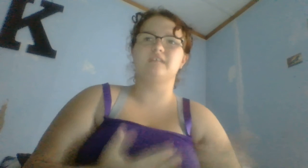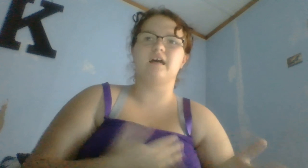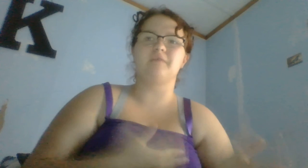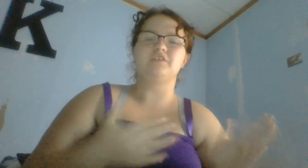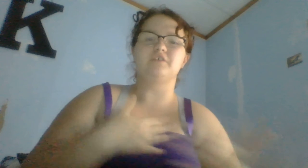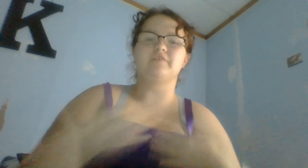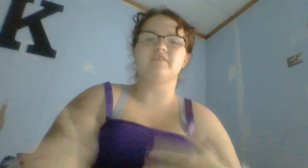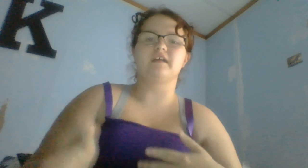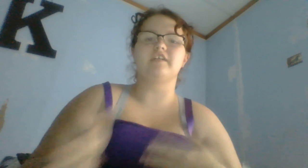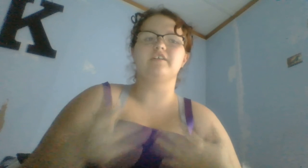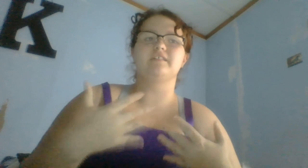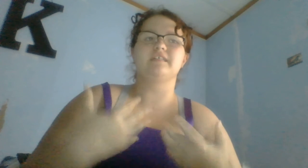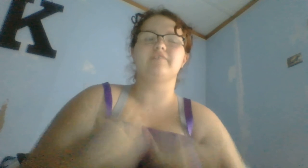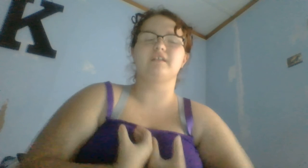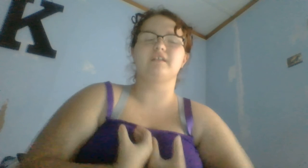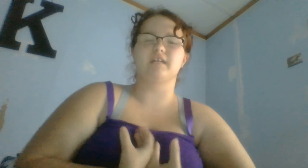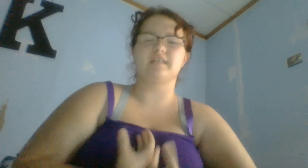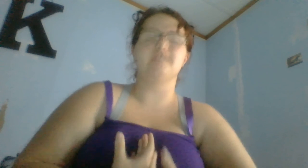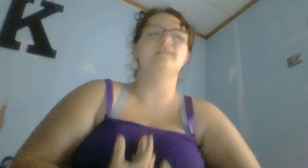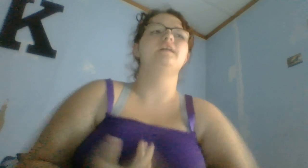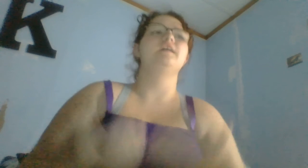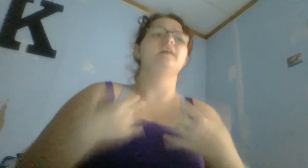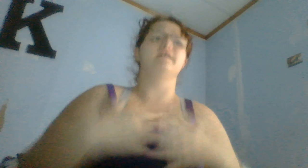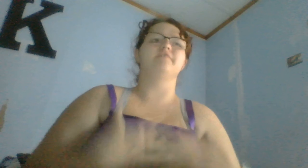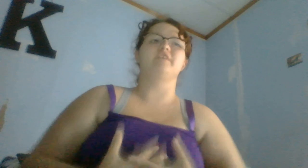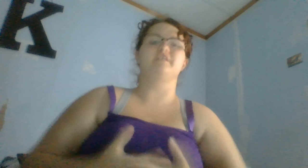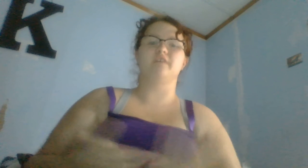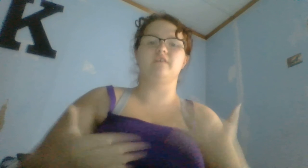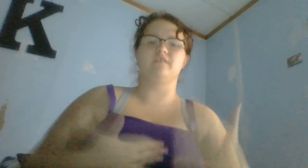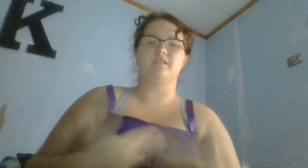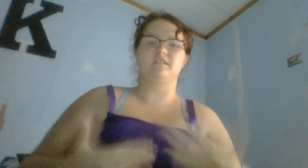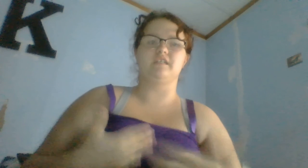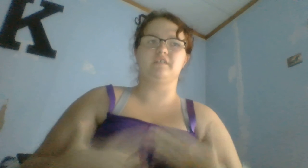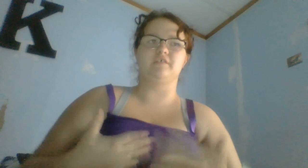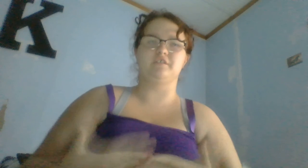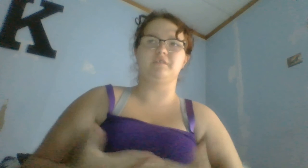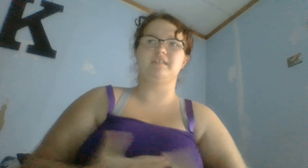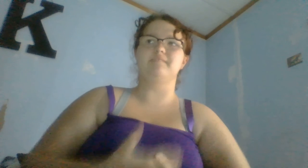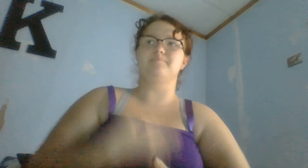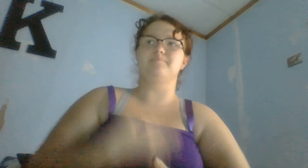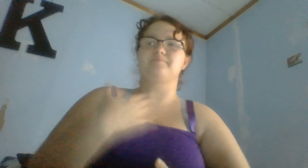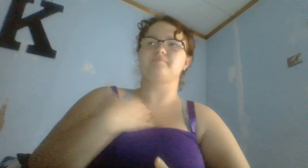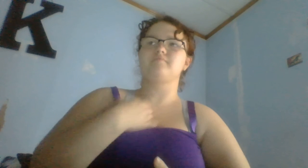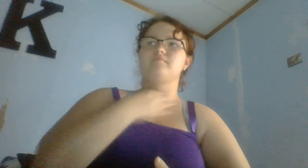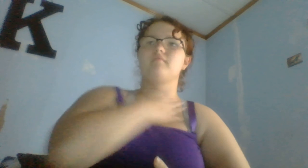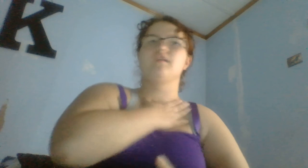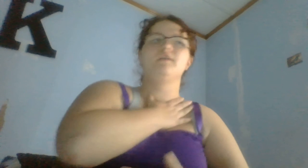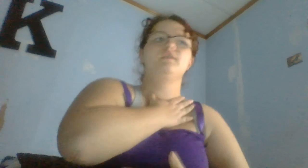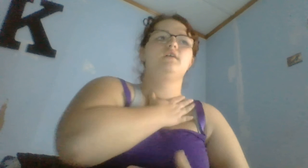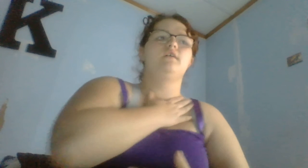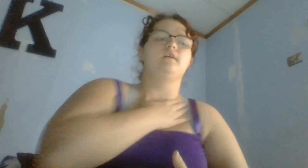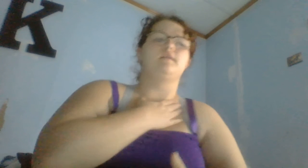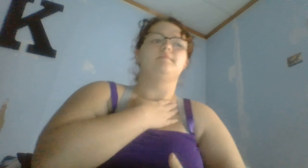i'm gonna do it for that year and see if i like it and if i do i'll continue on doing it um